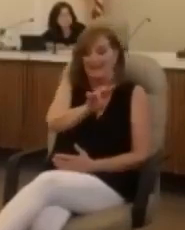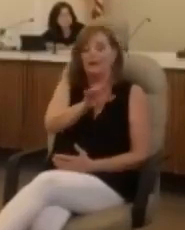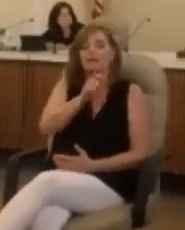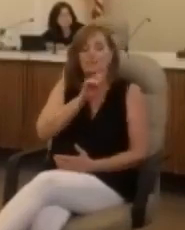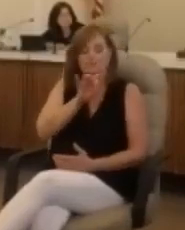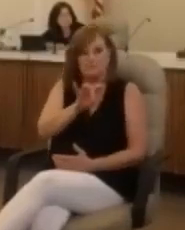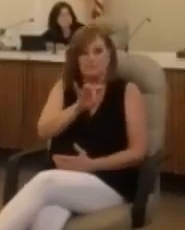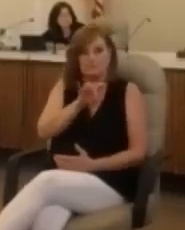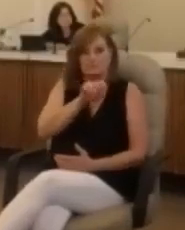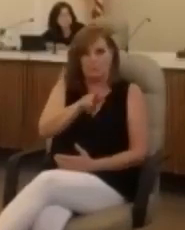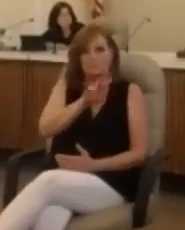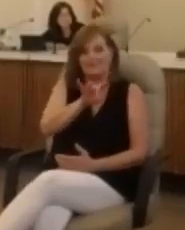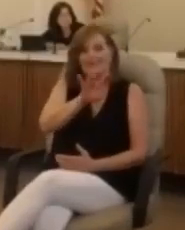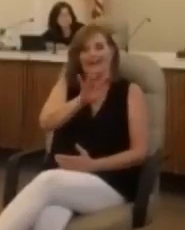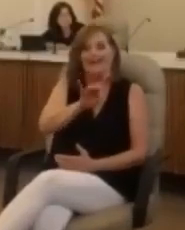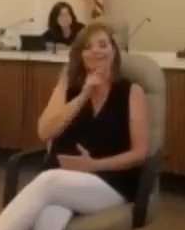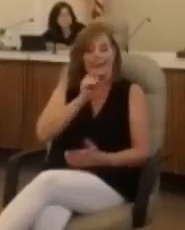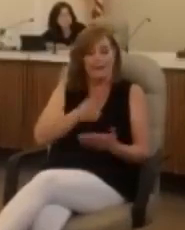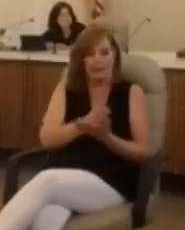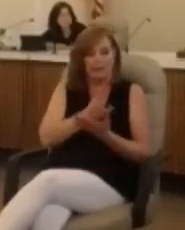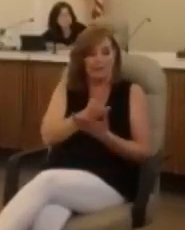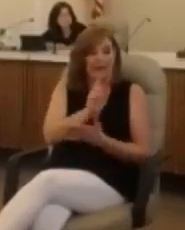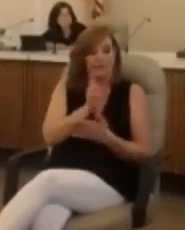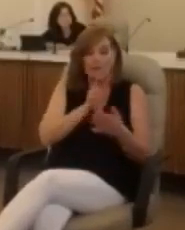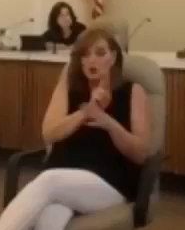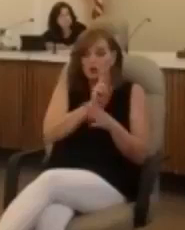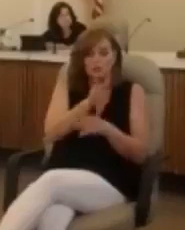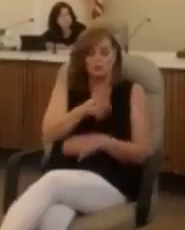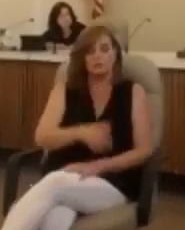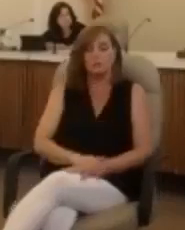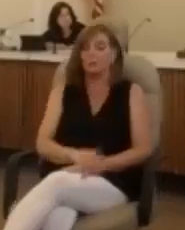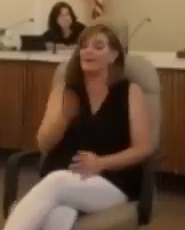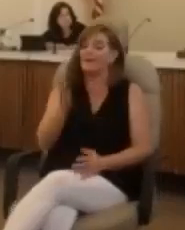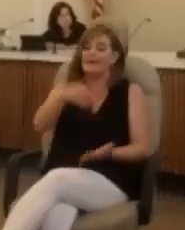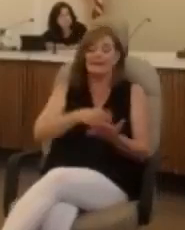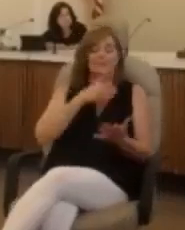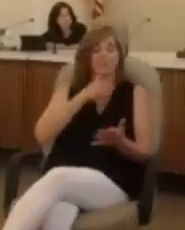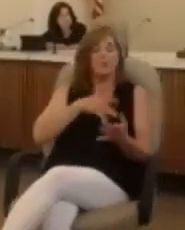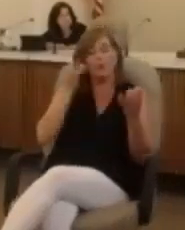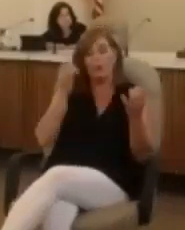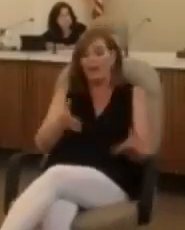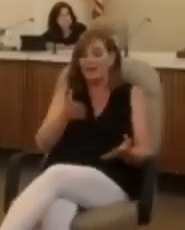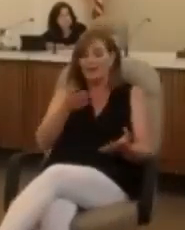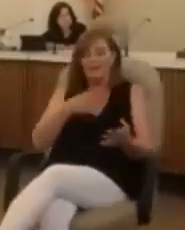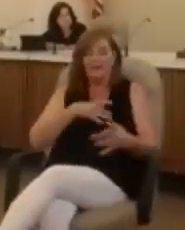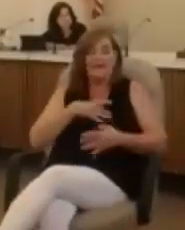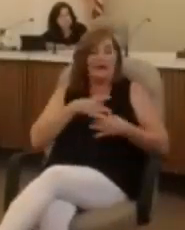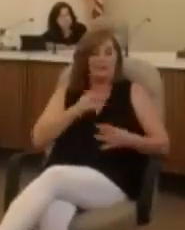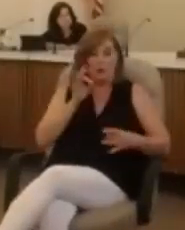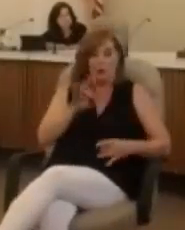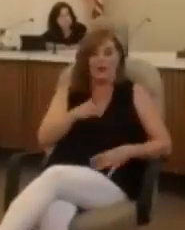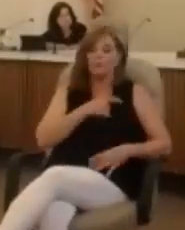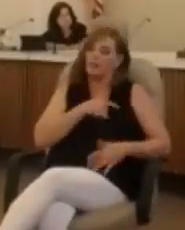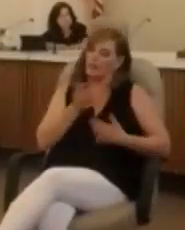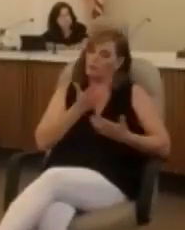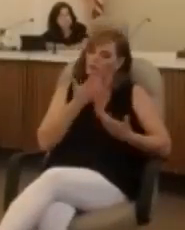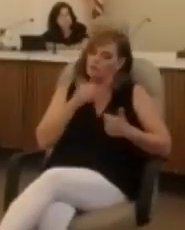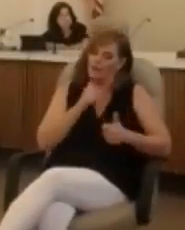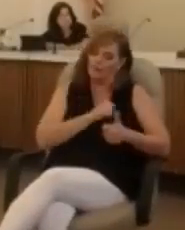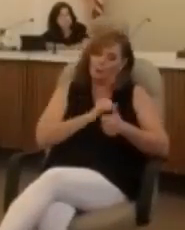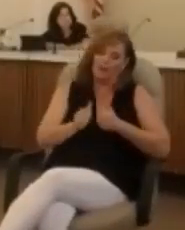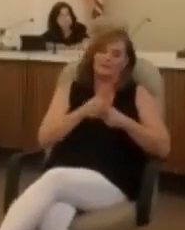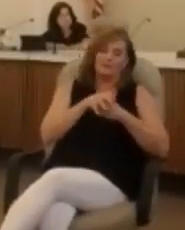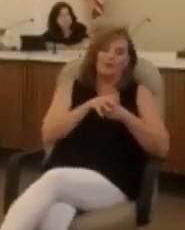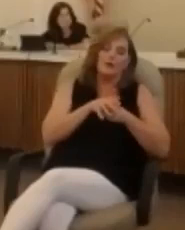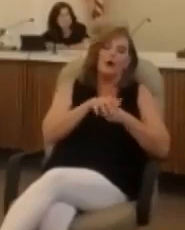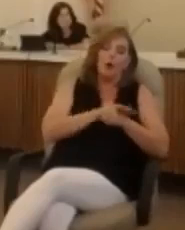that area. So again, if we don't like that, we can look at passing a local law to get rid of it. But